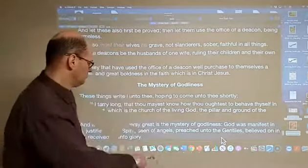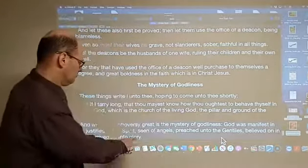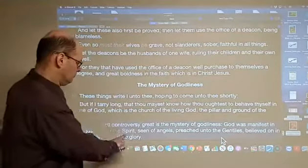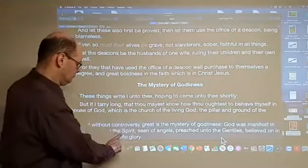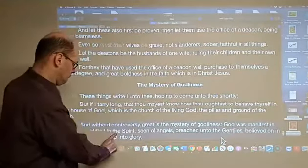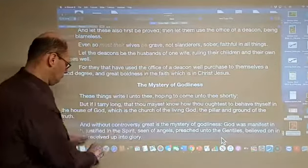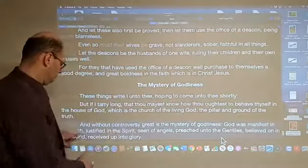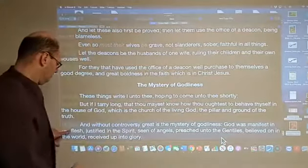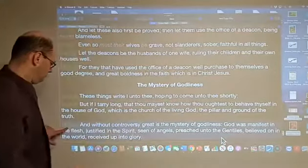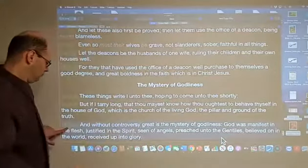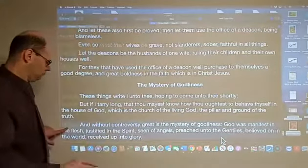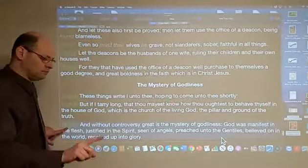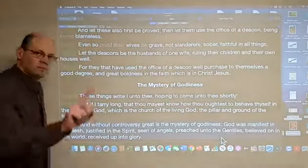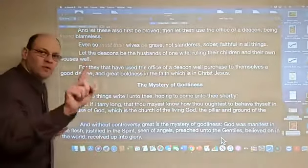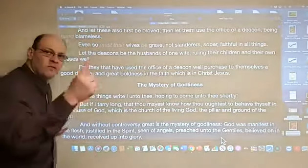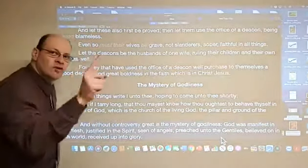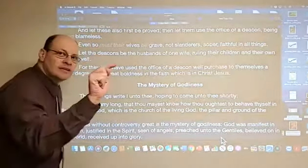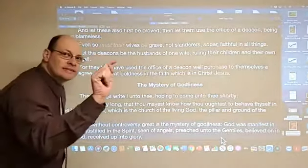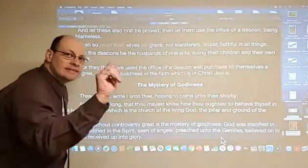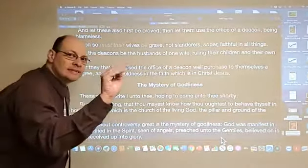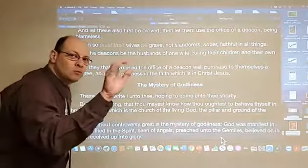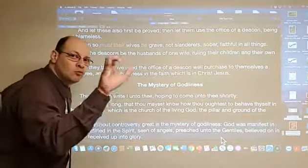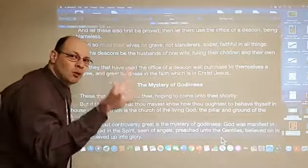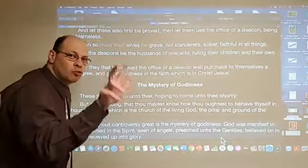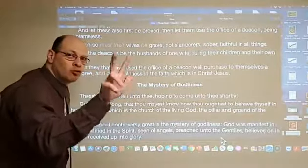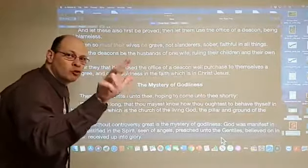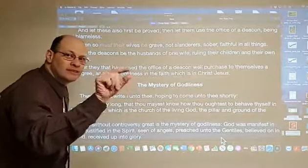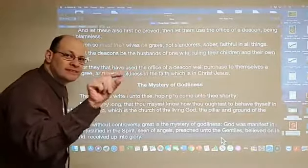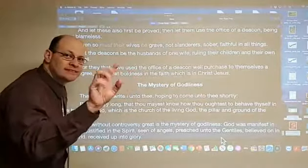so when we look at 1st Timothy chapter 3 verse 16